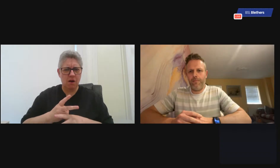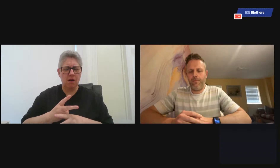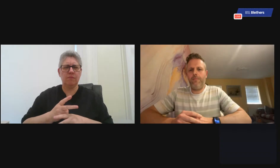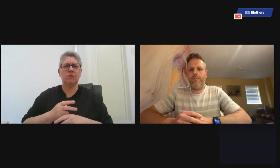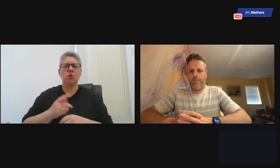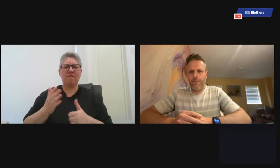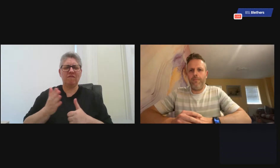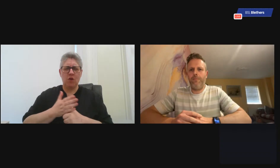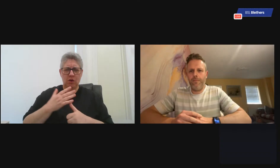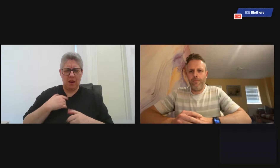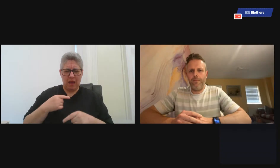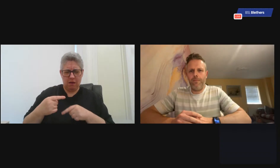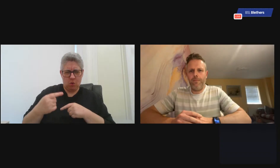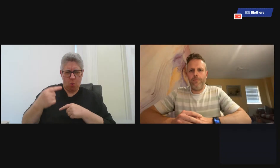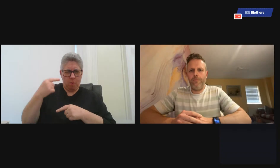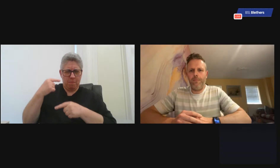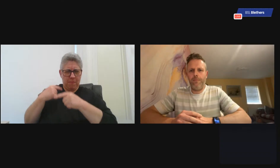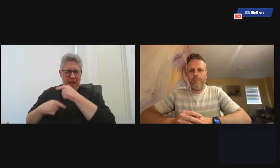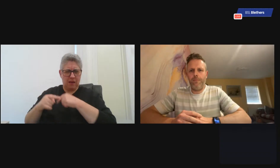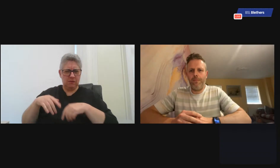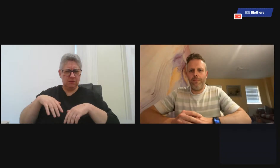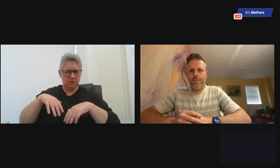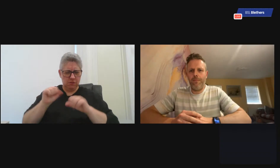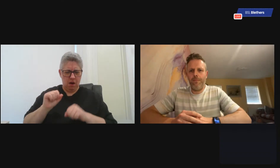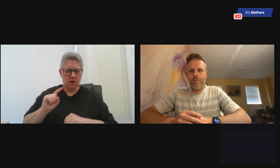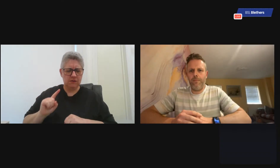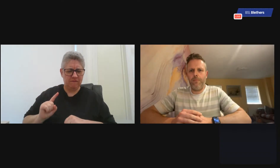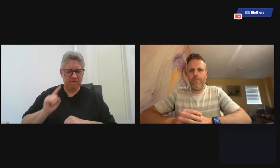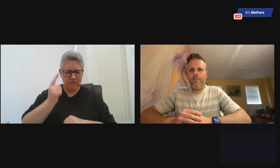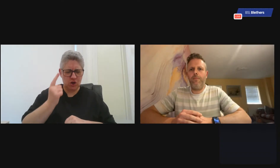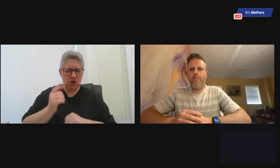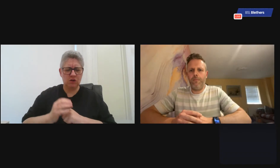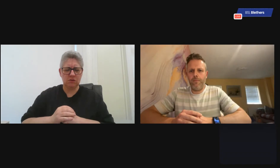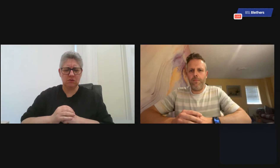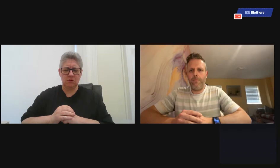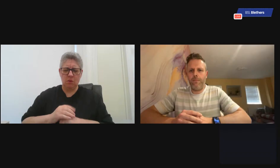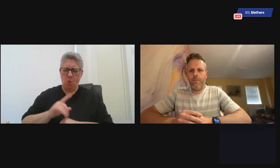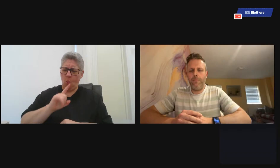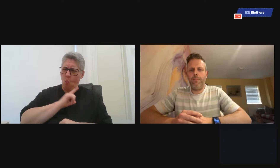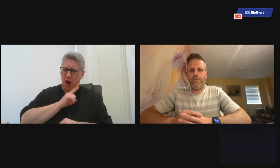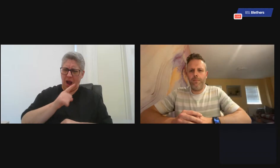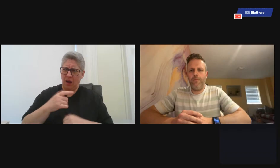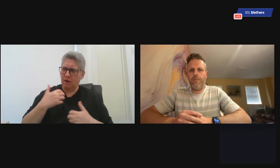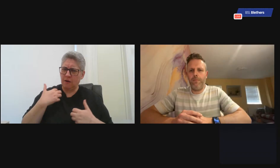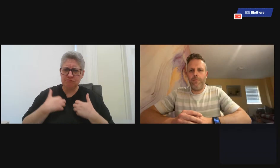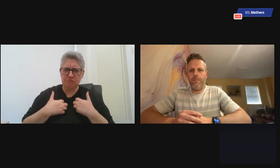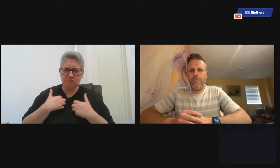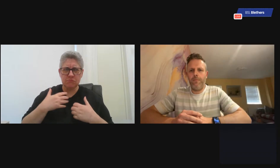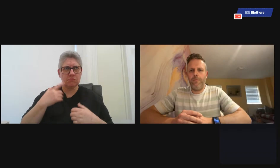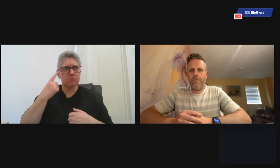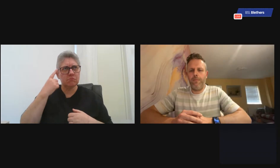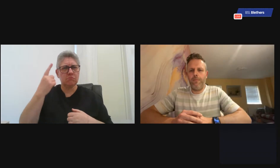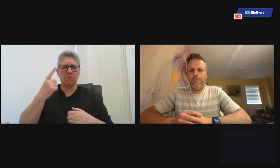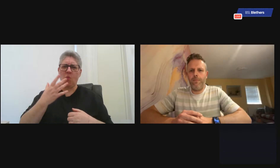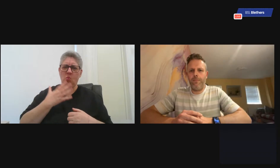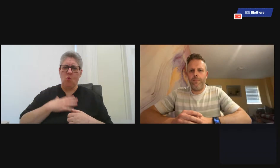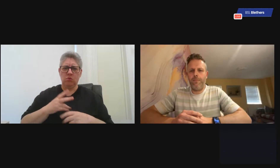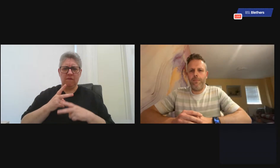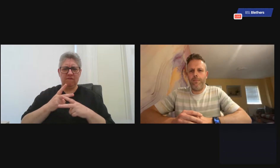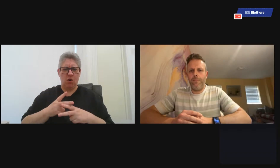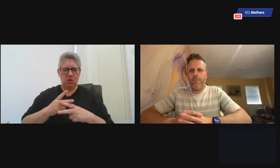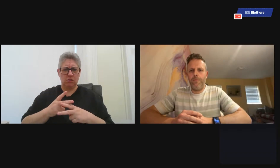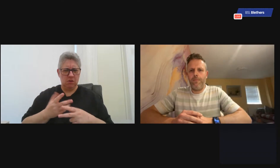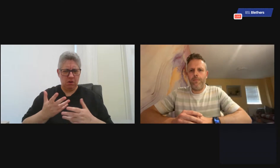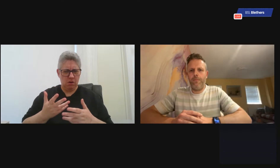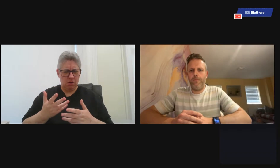So I gathered that you have been involved in foster caring for a number of years, and I'd like to take you back to the start of that journey, to where it all began, and